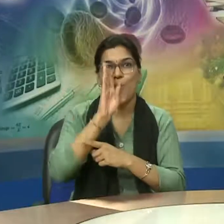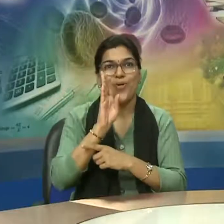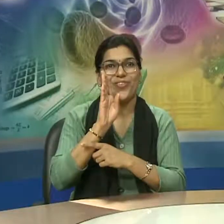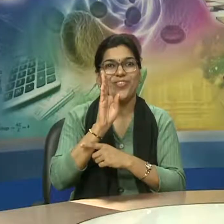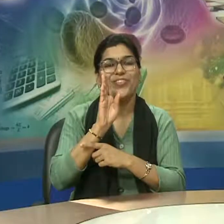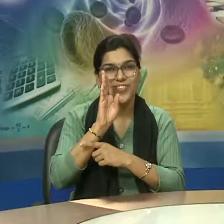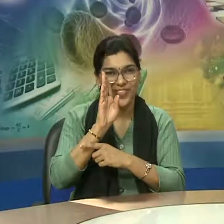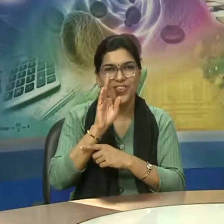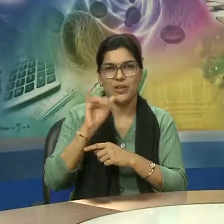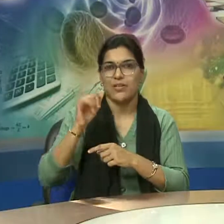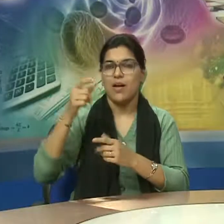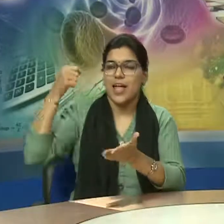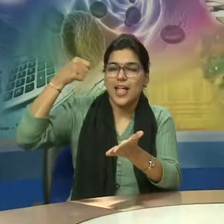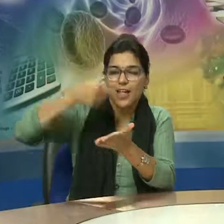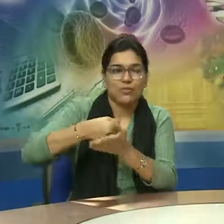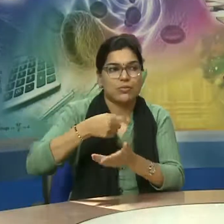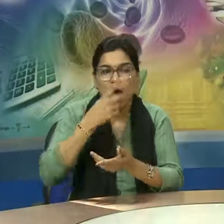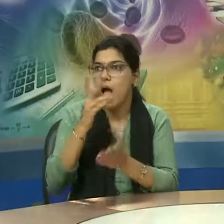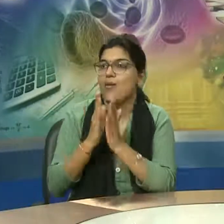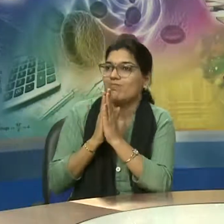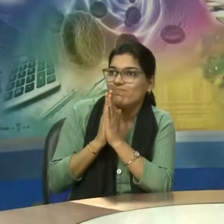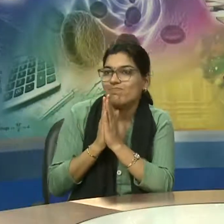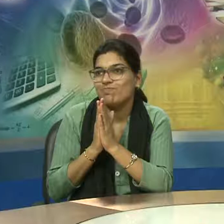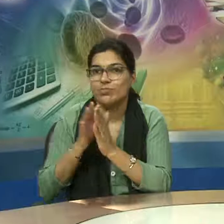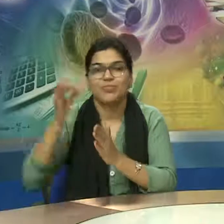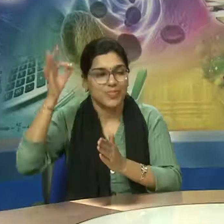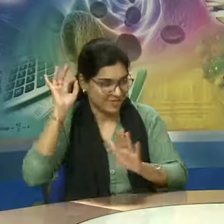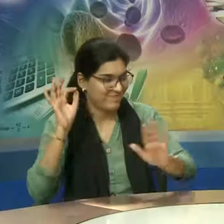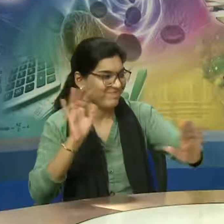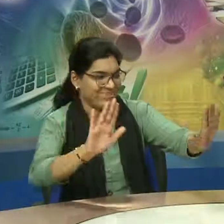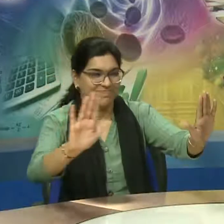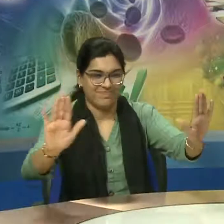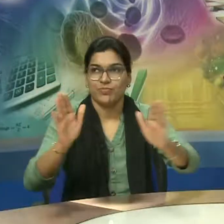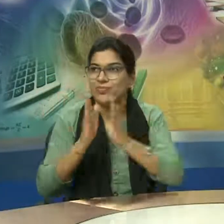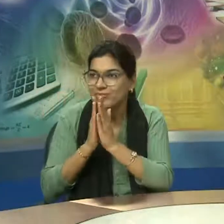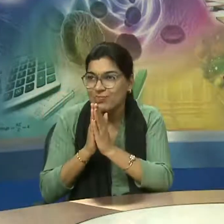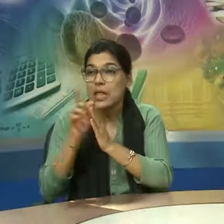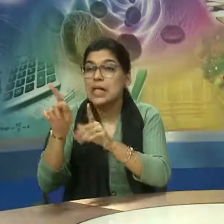like the arrival of God